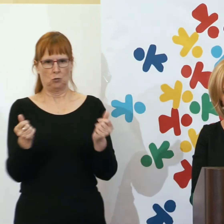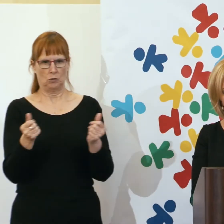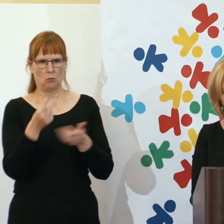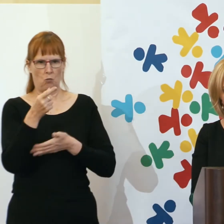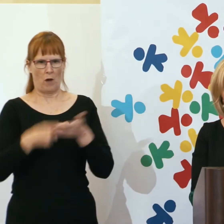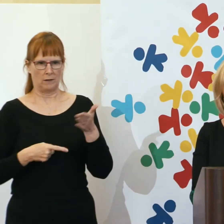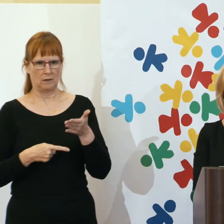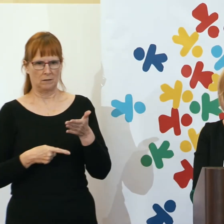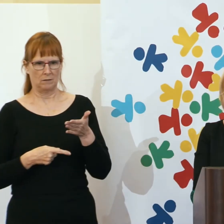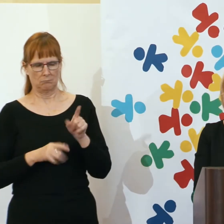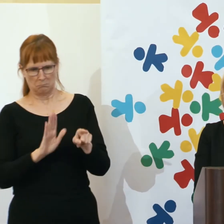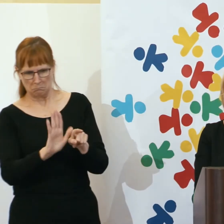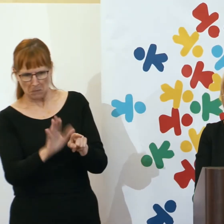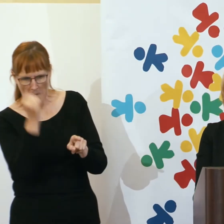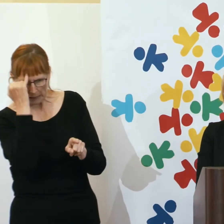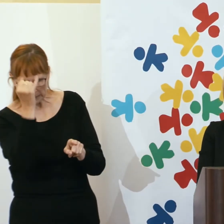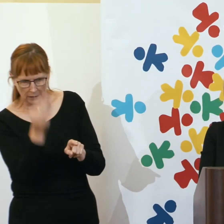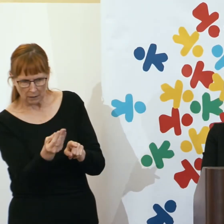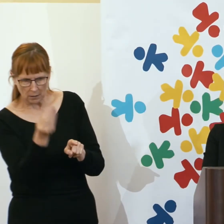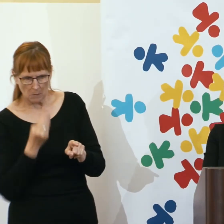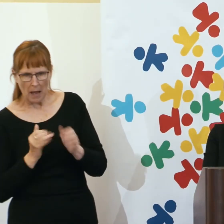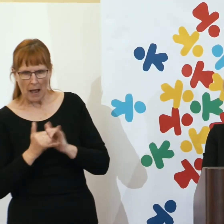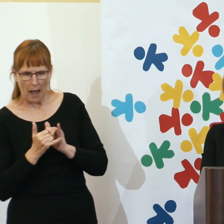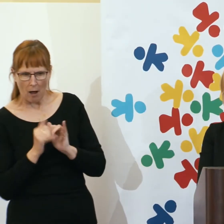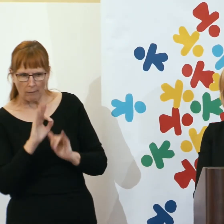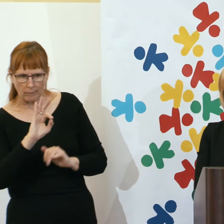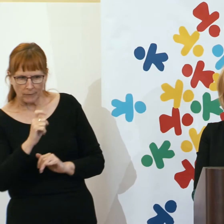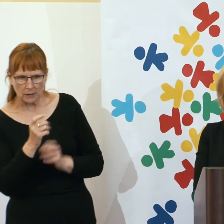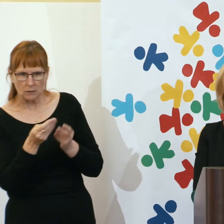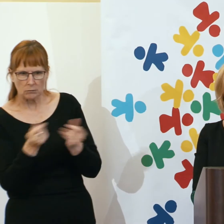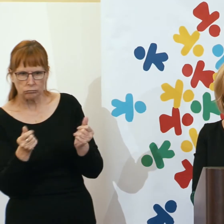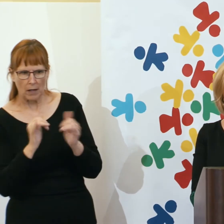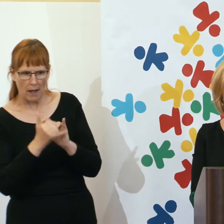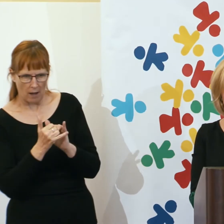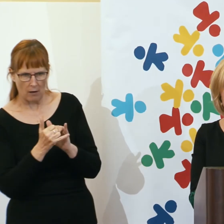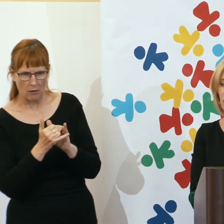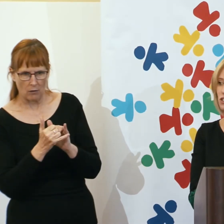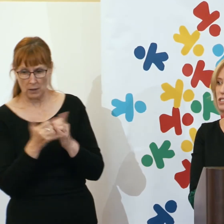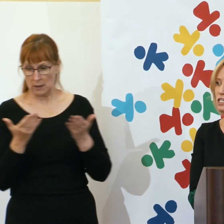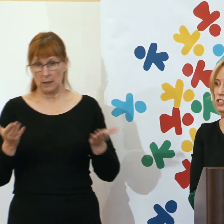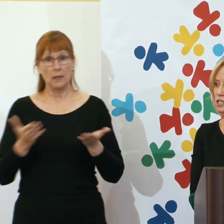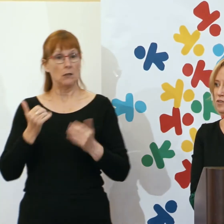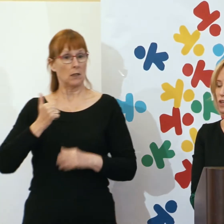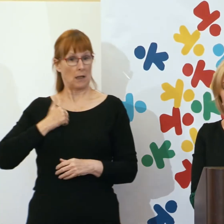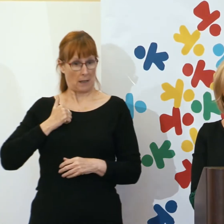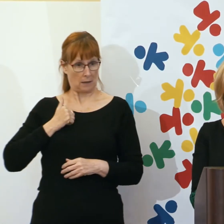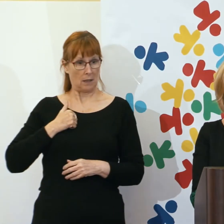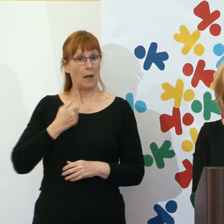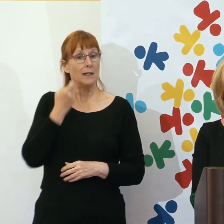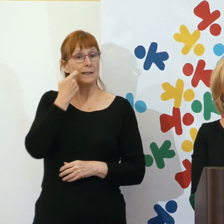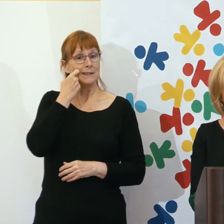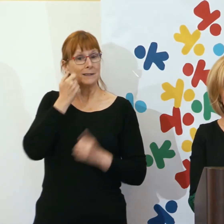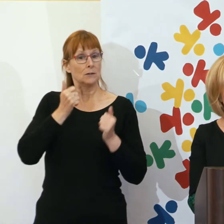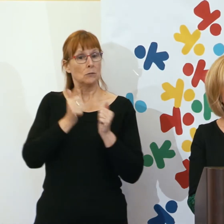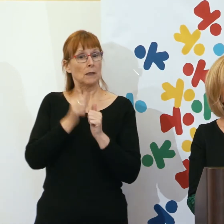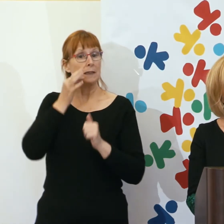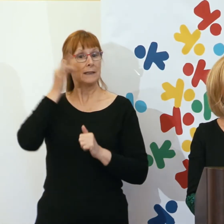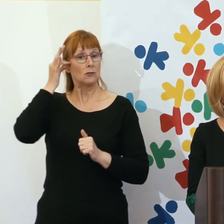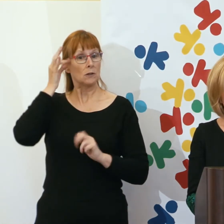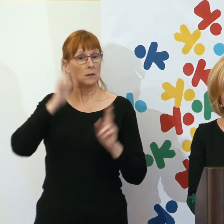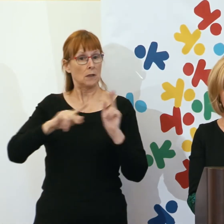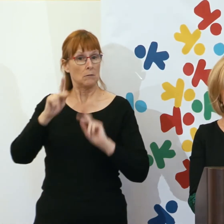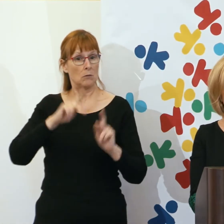need. Here in Canada, we have just concluded the first phase of such an initiative with Indigenous